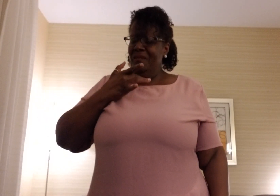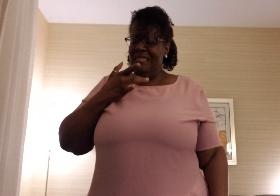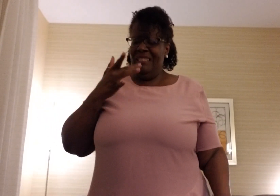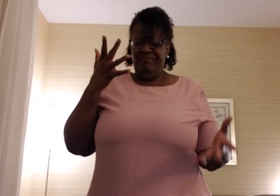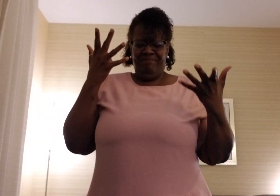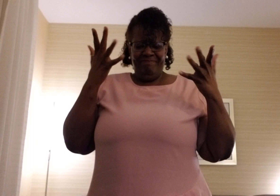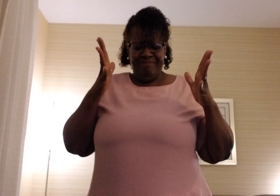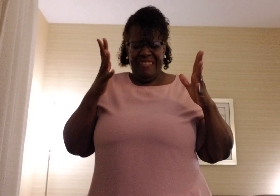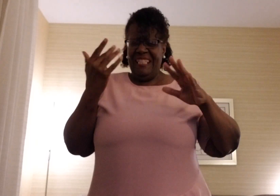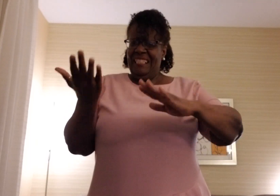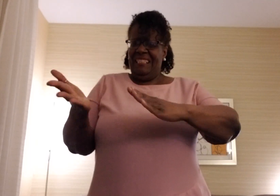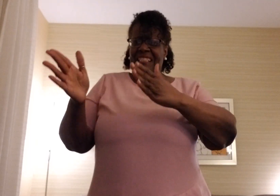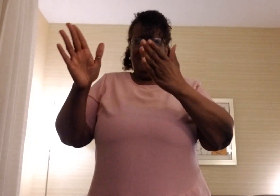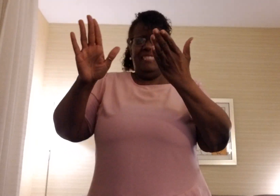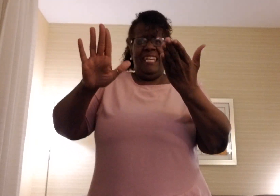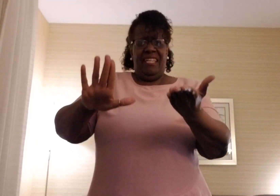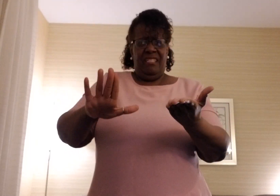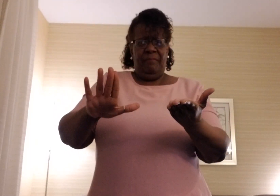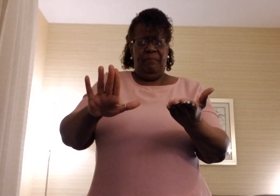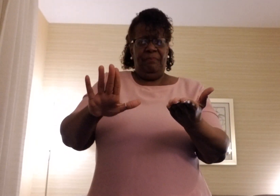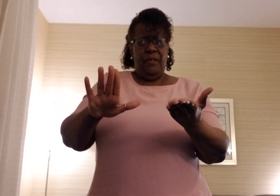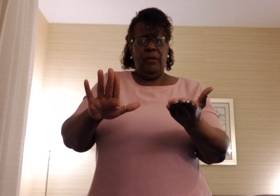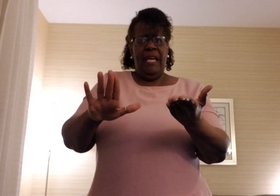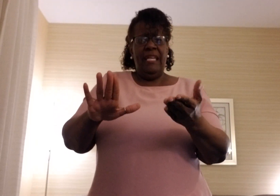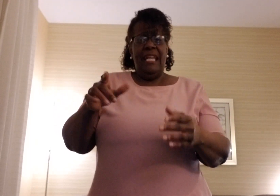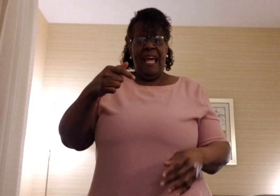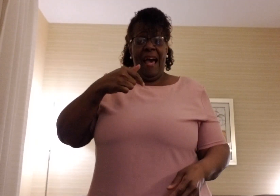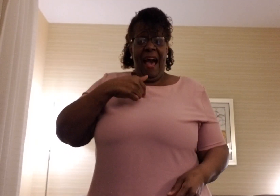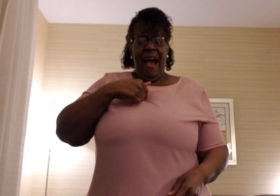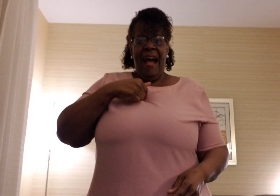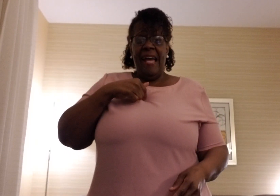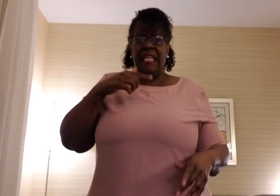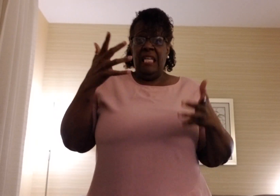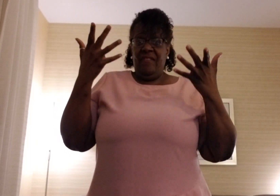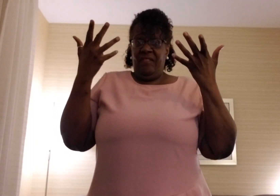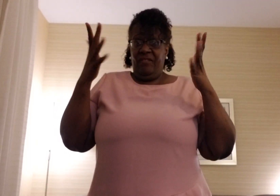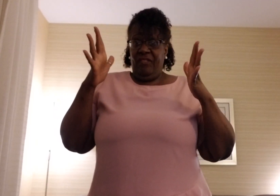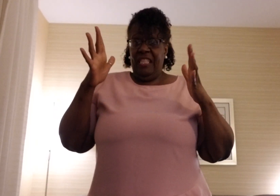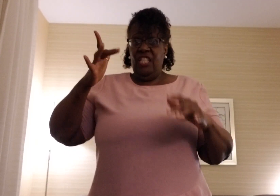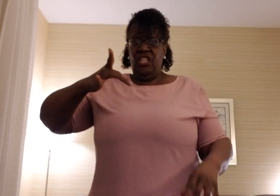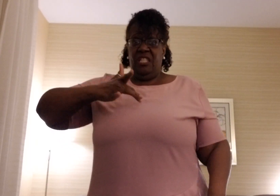felt dead, okay? I